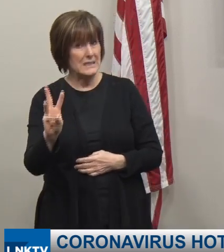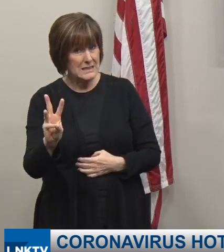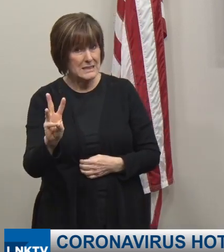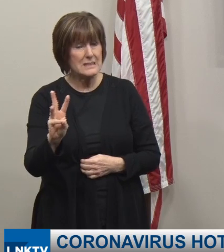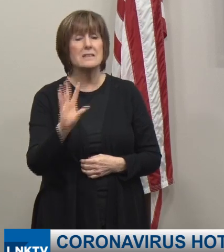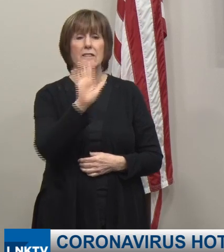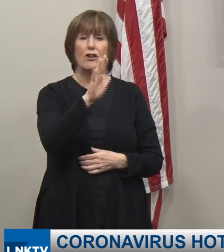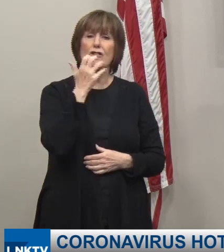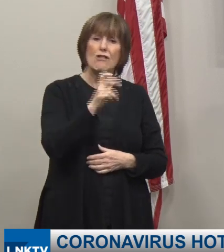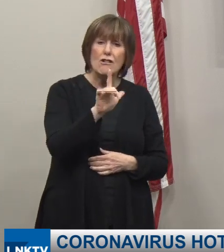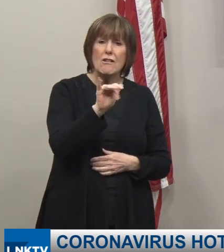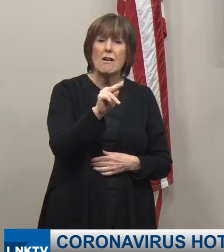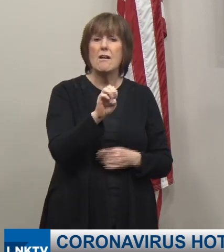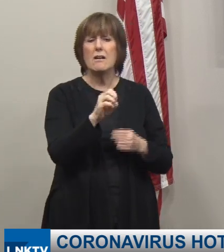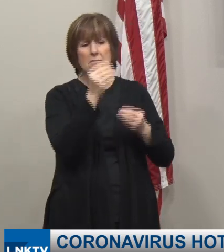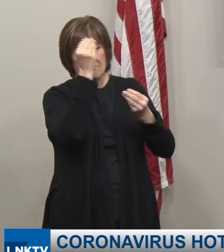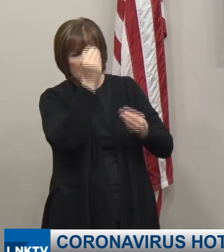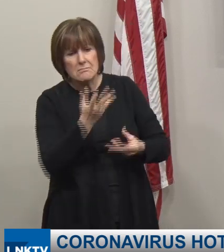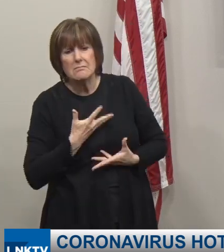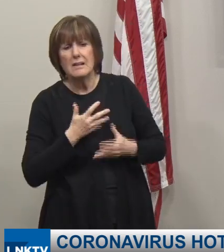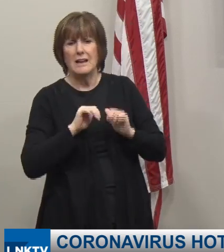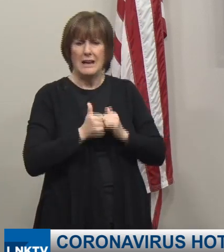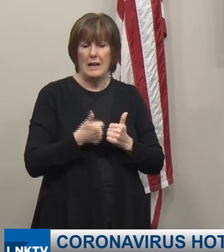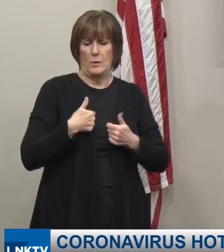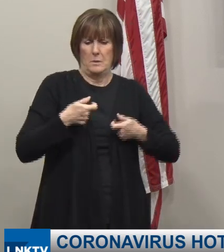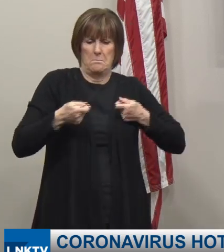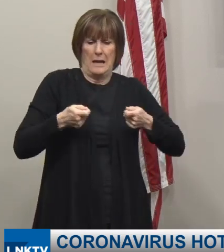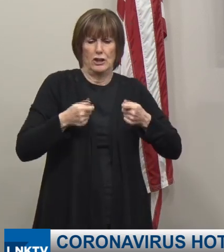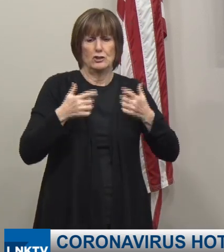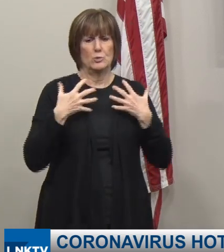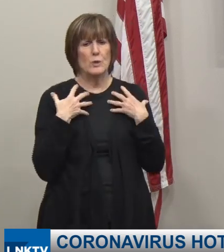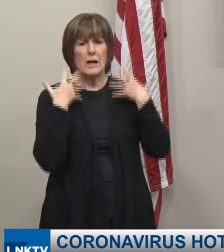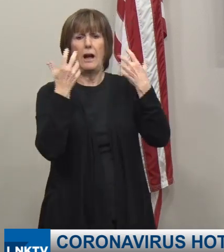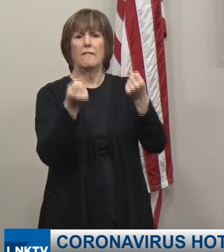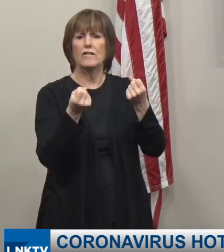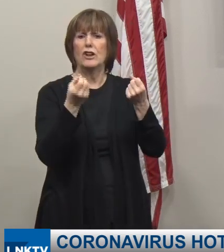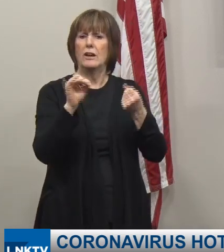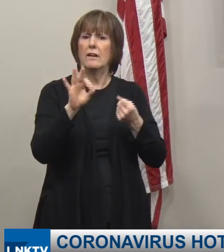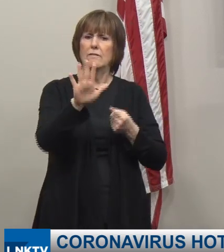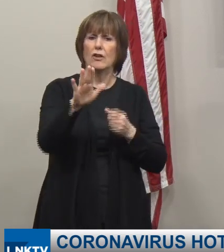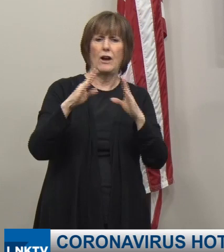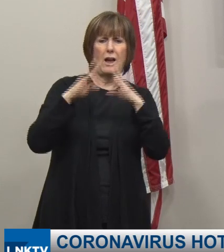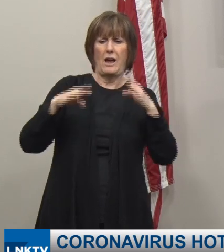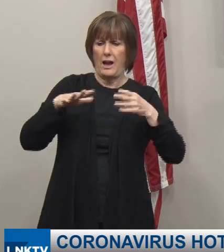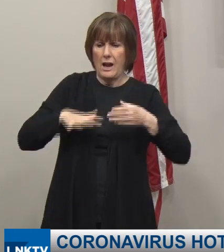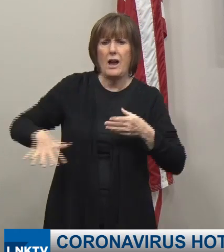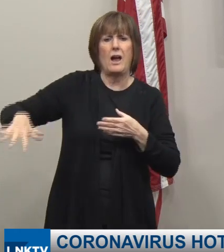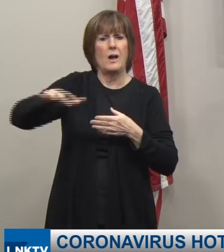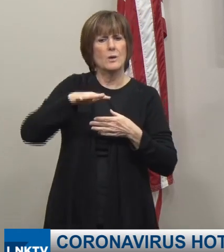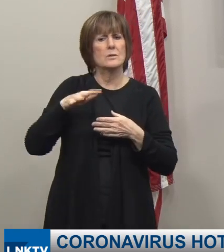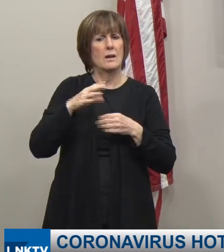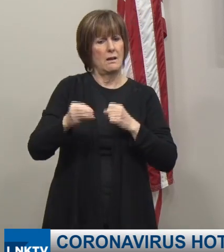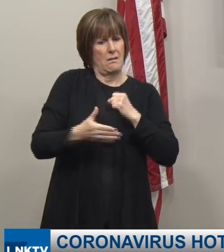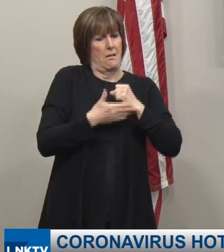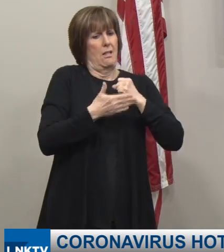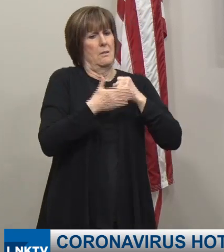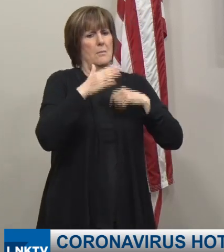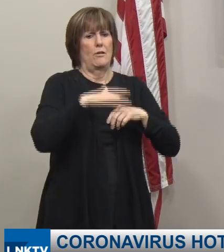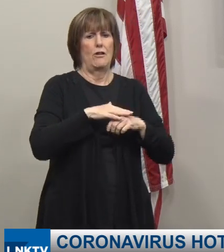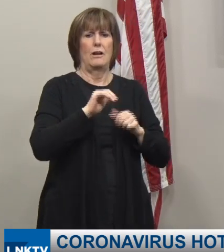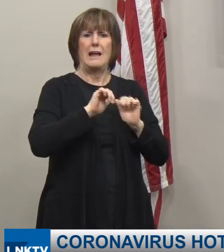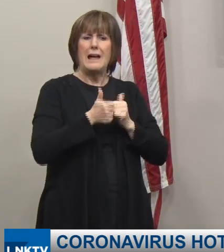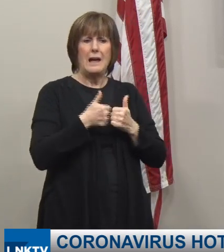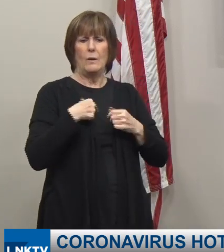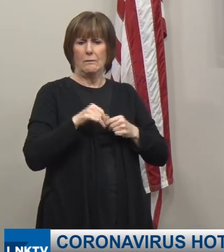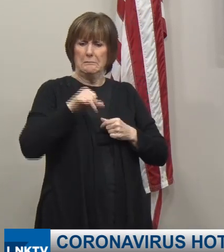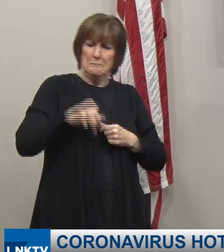402-441-8006 for guidance on how to manage the recovery of your sick household member and to get assistance on the quarantine